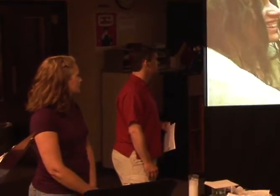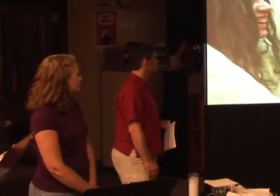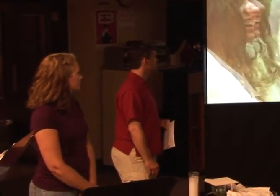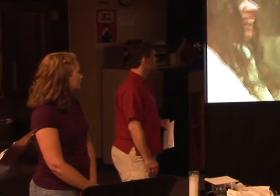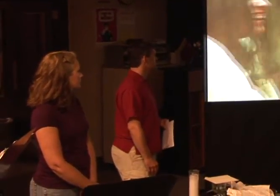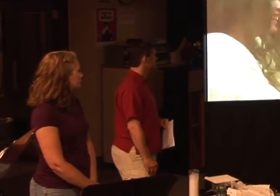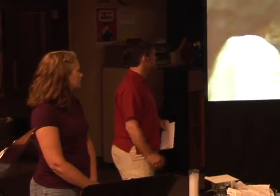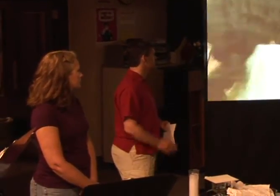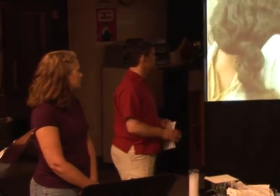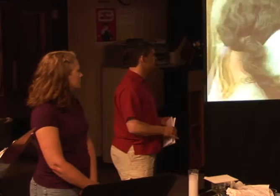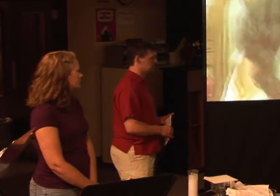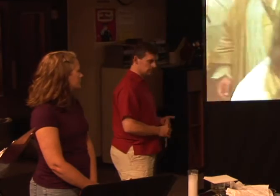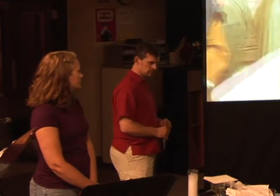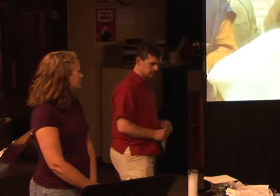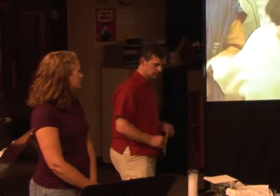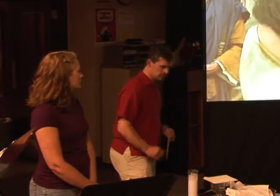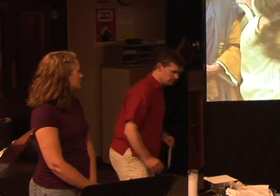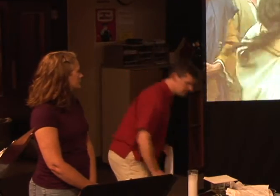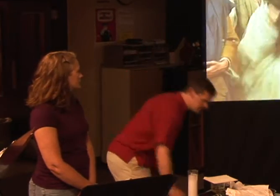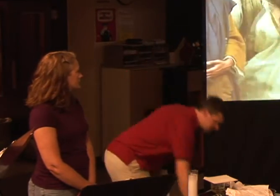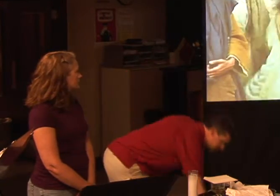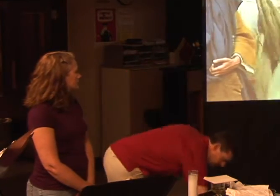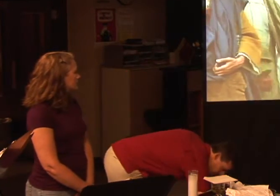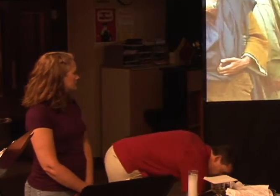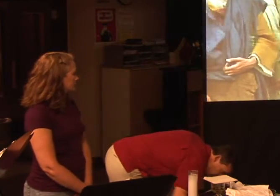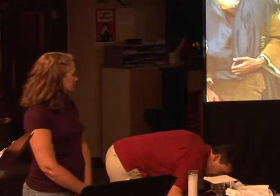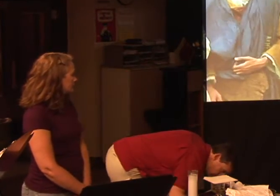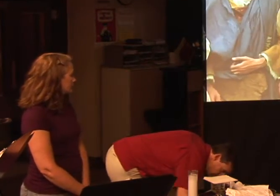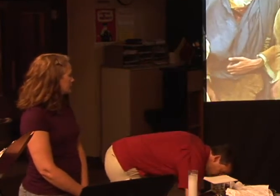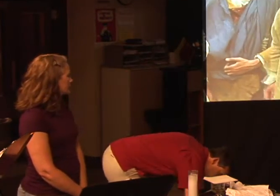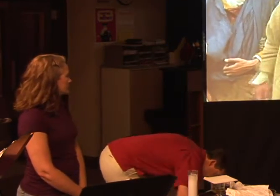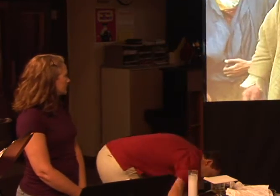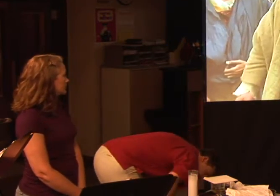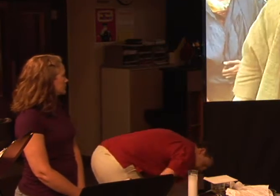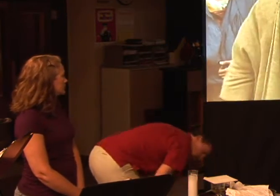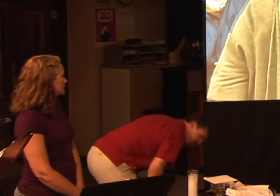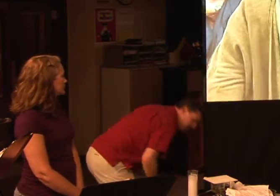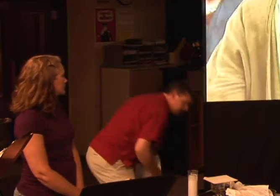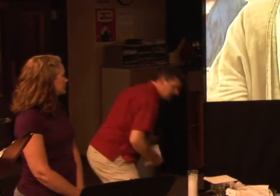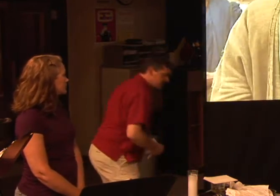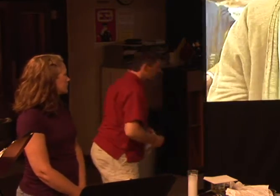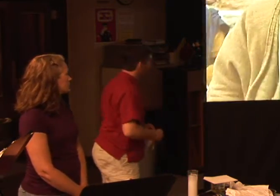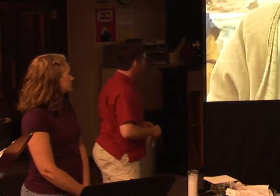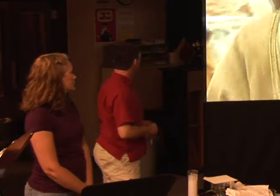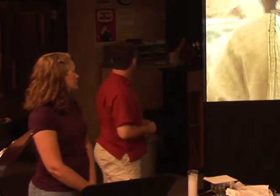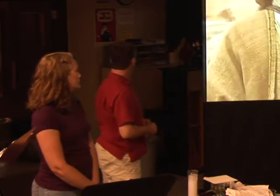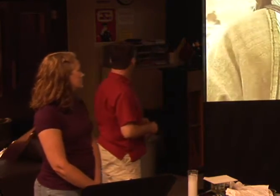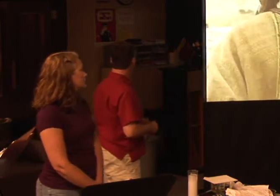Oh.